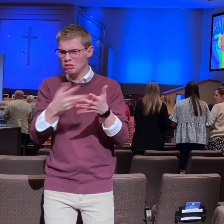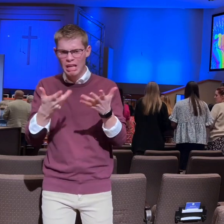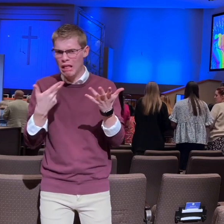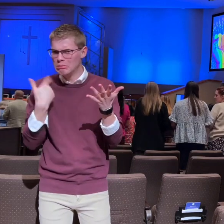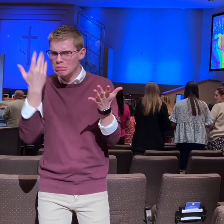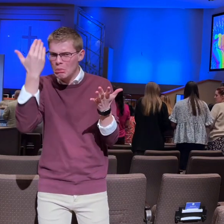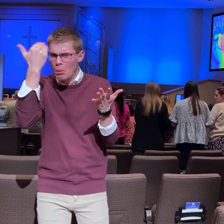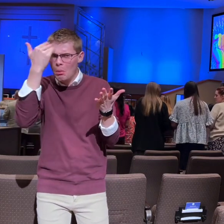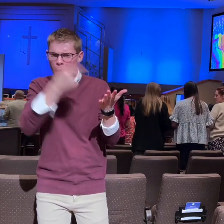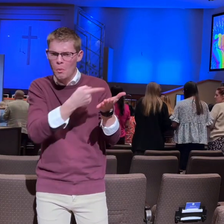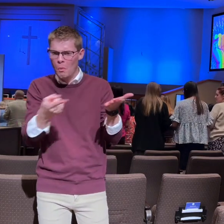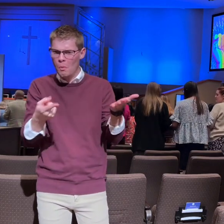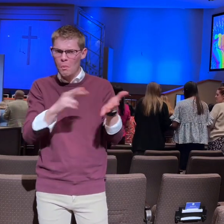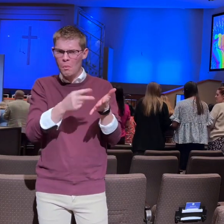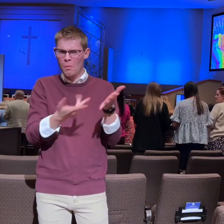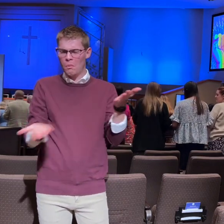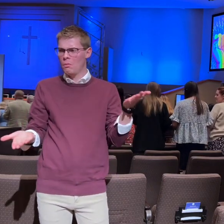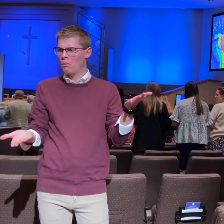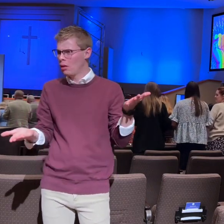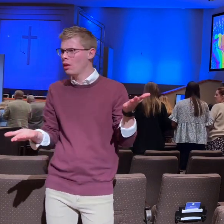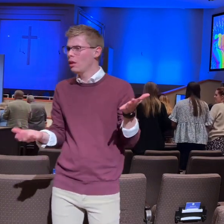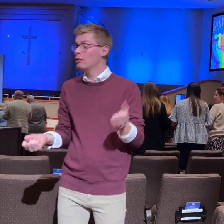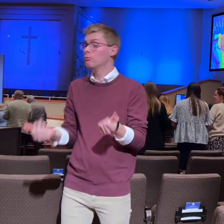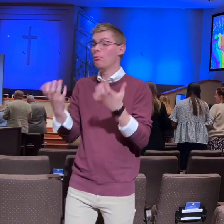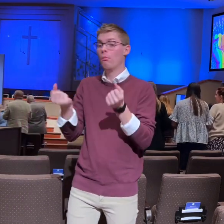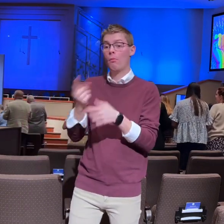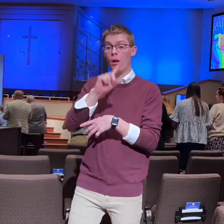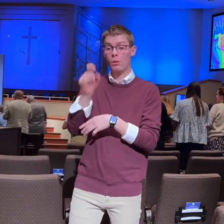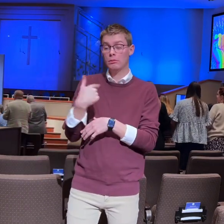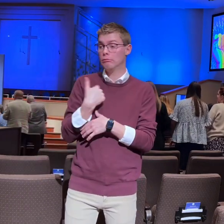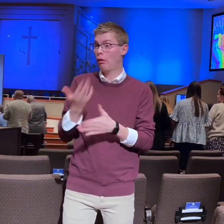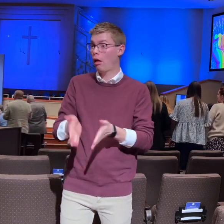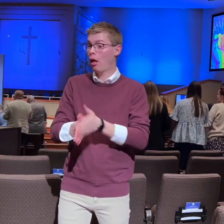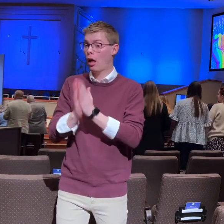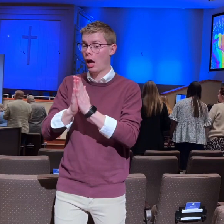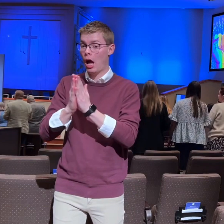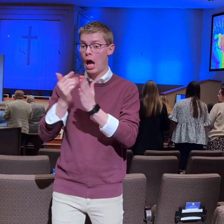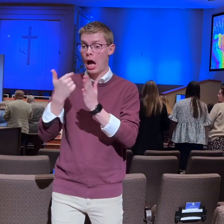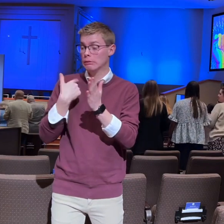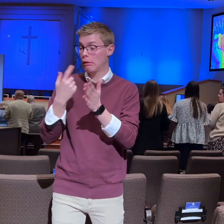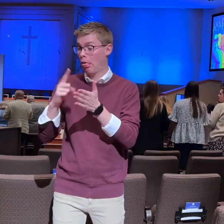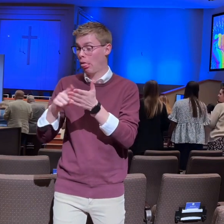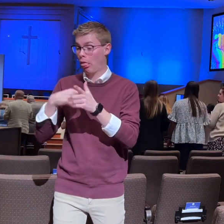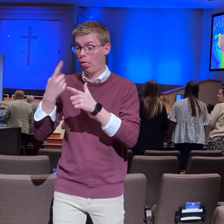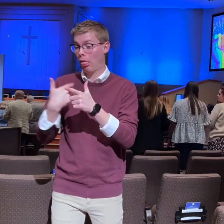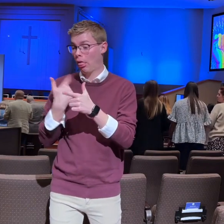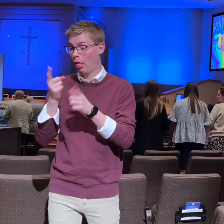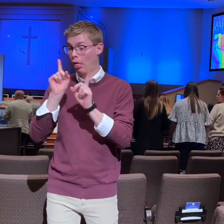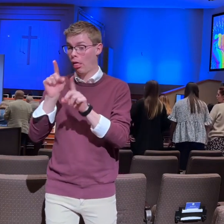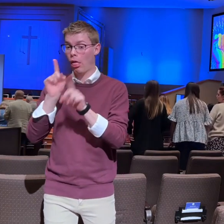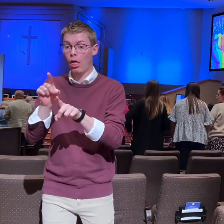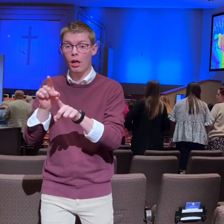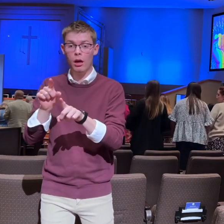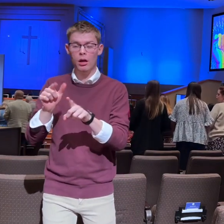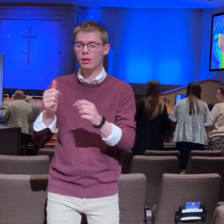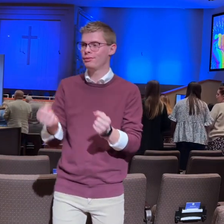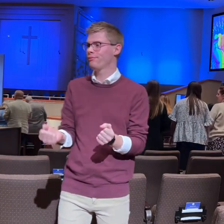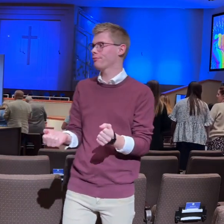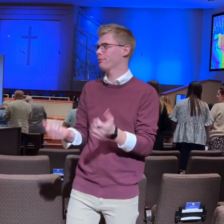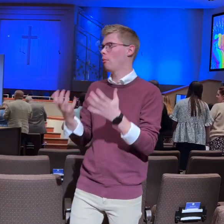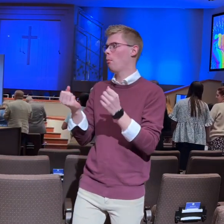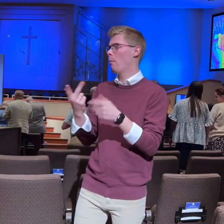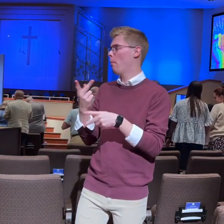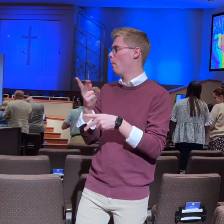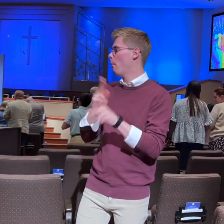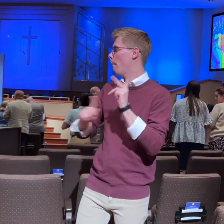apostate. And some of the questions I answer in the book, is Rick Warren biblically accurate to promote female preachers in the mixed